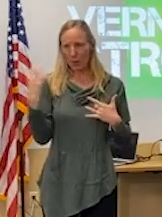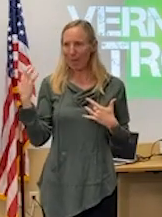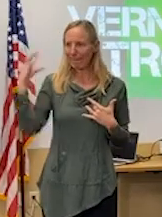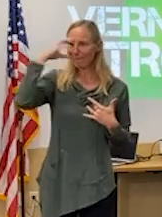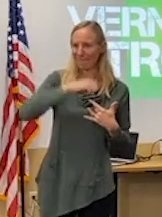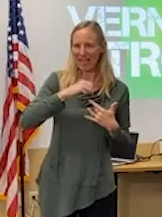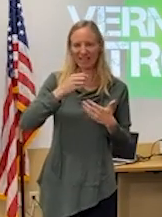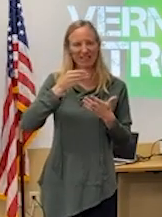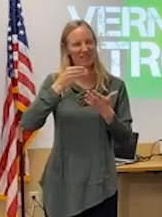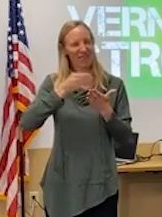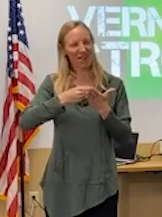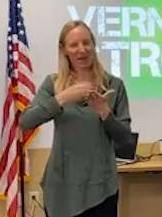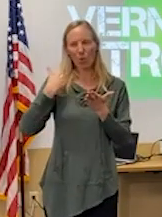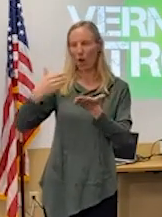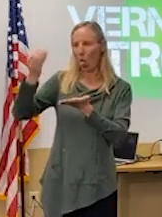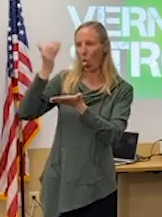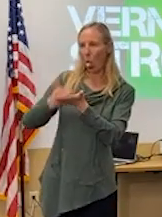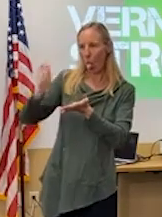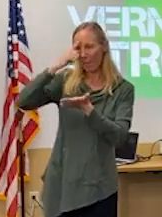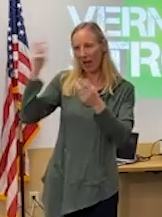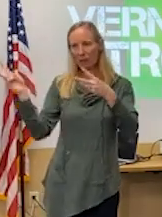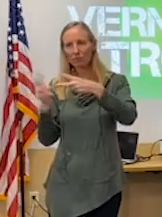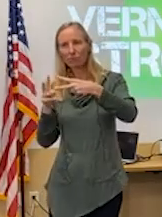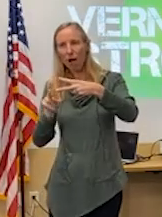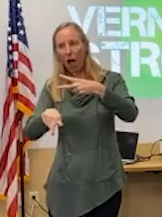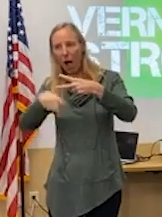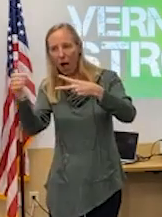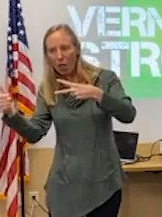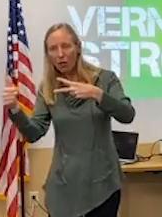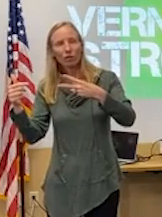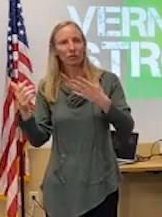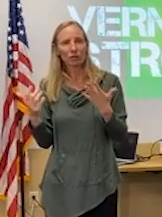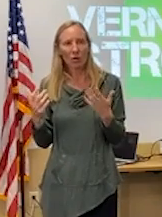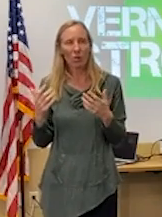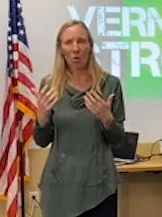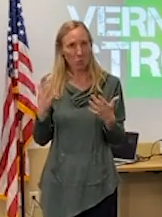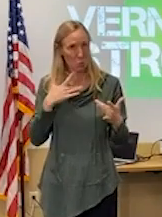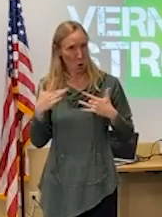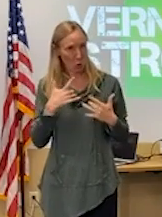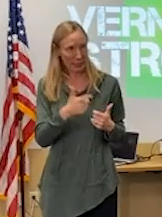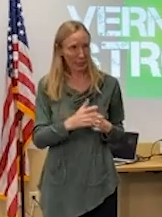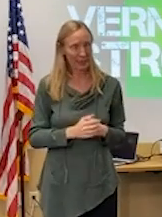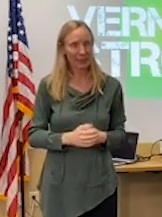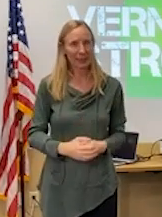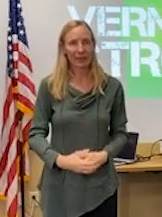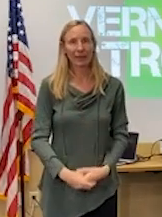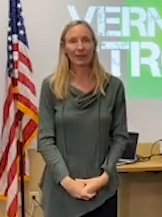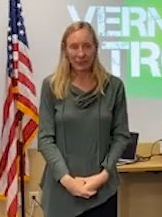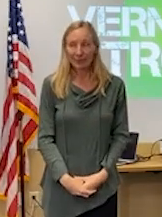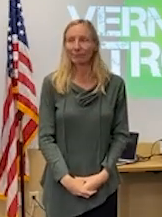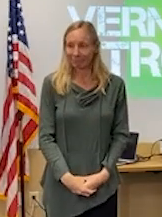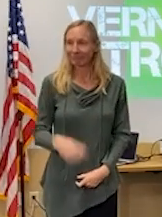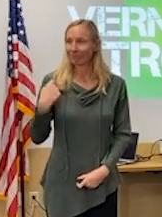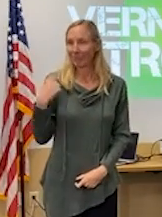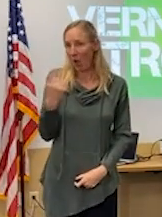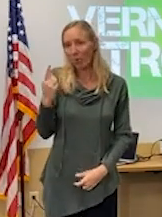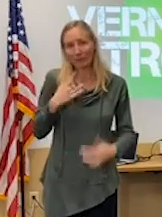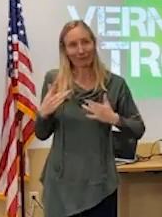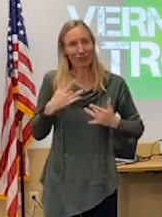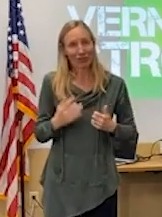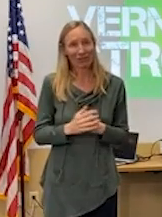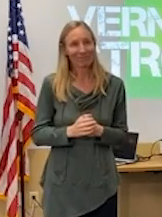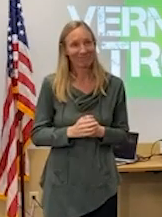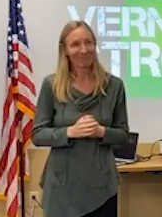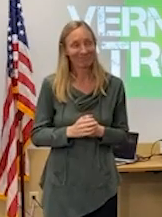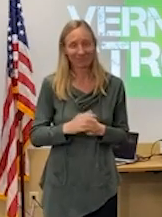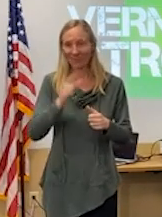we might not get as big of a slice of the pie as before? I think that's it's always been a concern. We